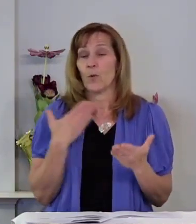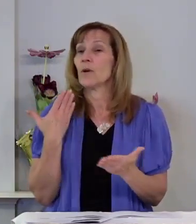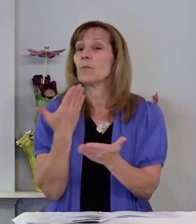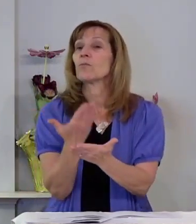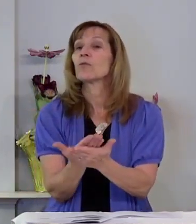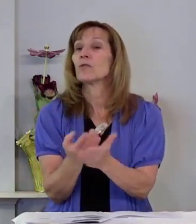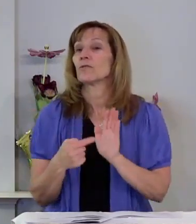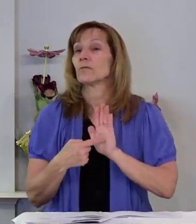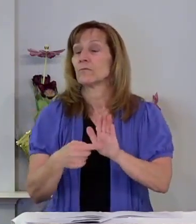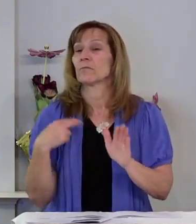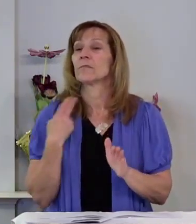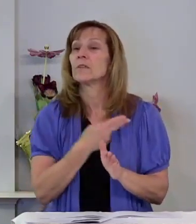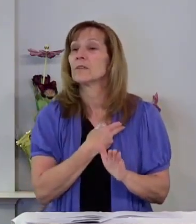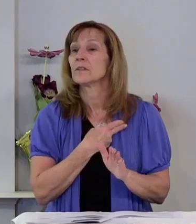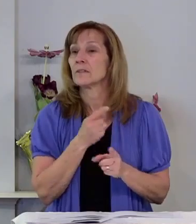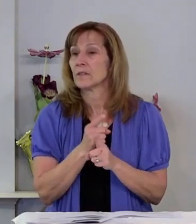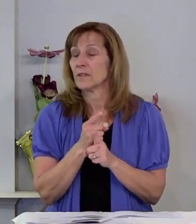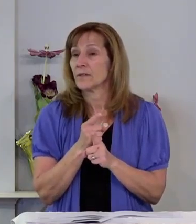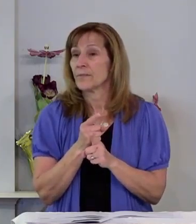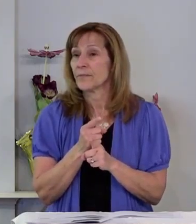proof?